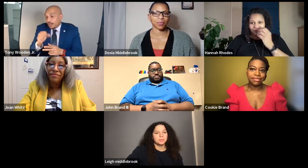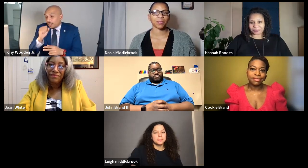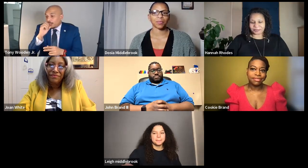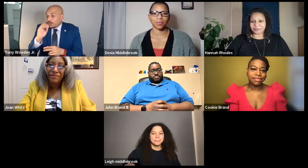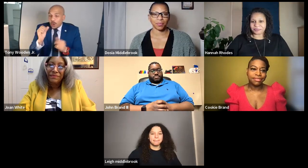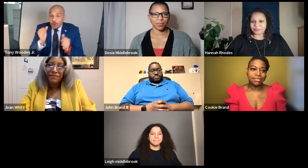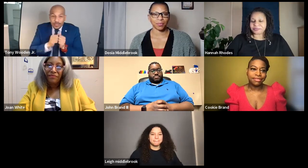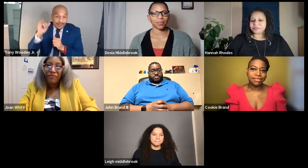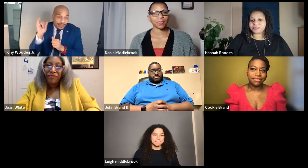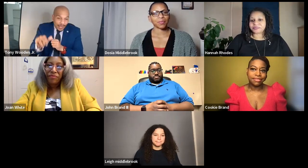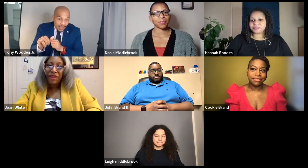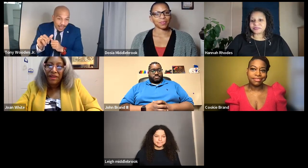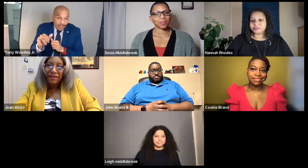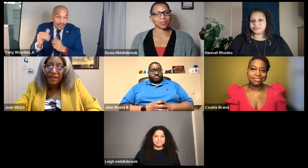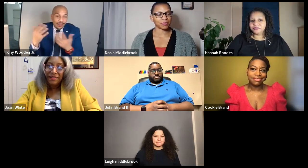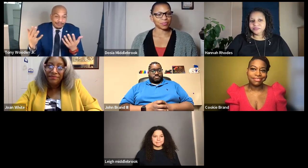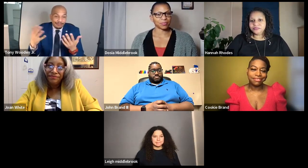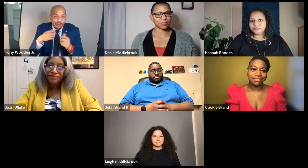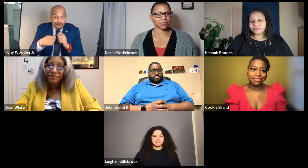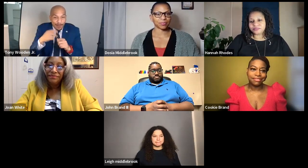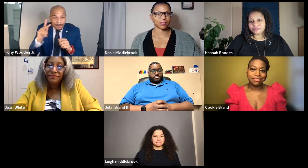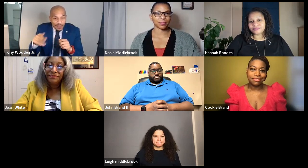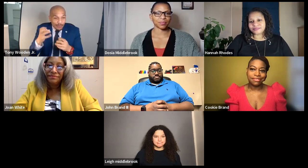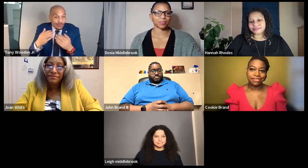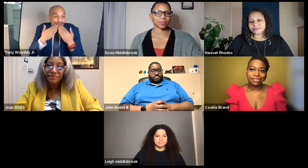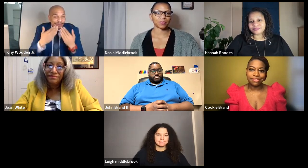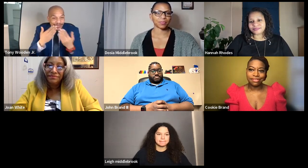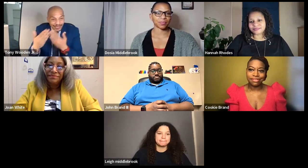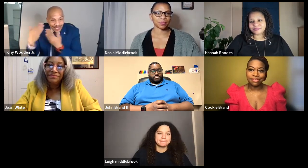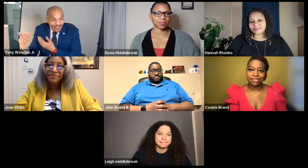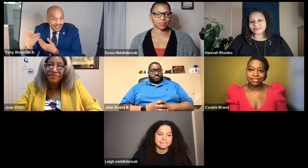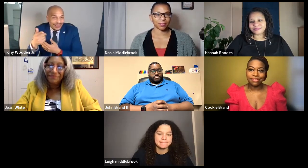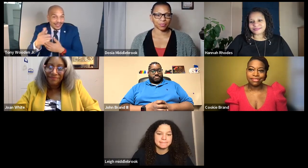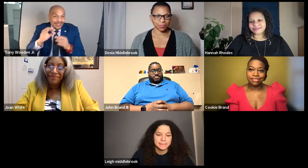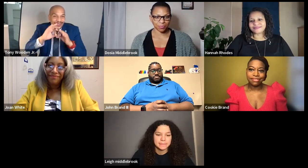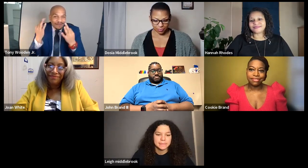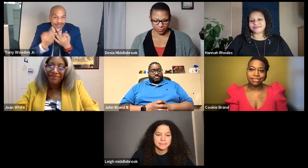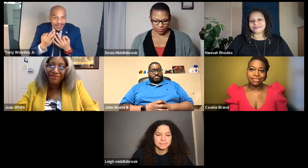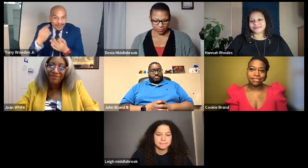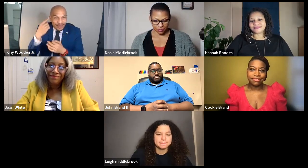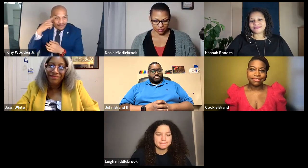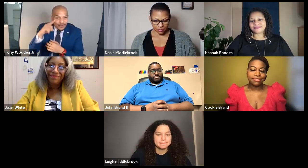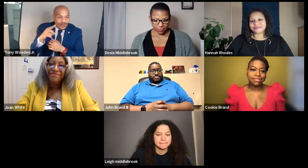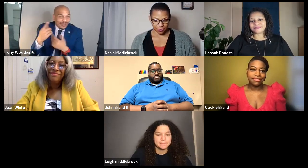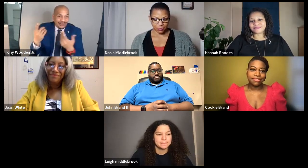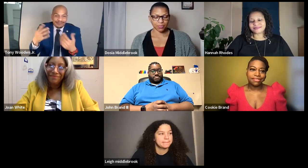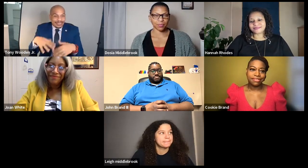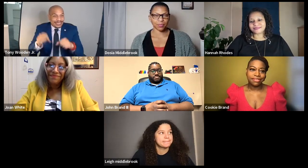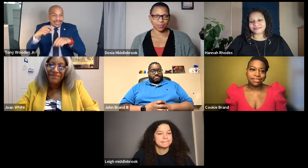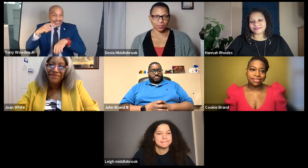answered. Maybe we'll be able to do that. And with that said, I'm going to wrap up and thank everybody for coming. I want to thank my